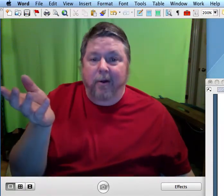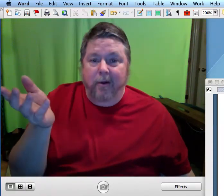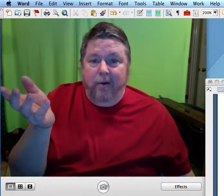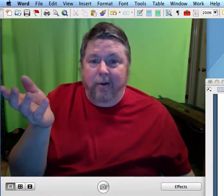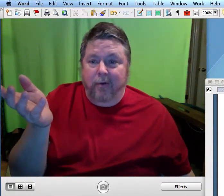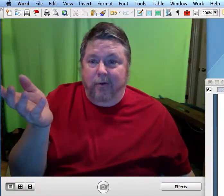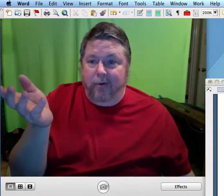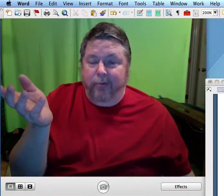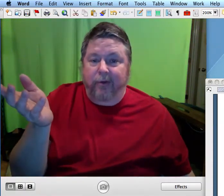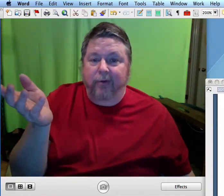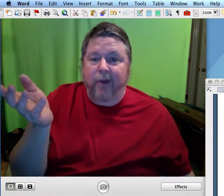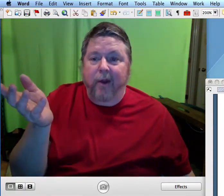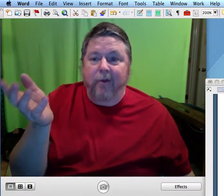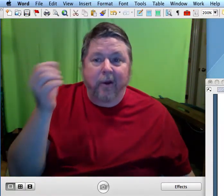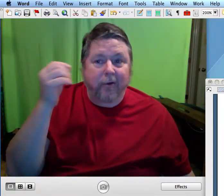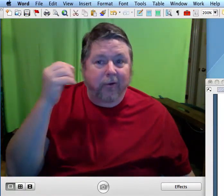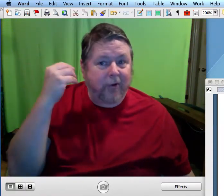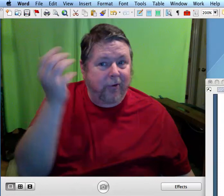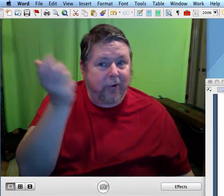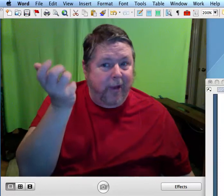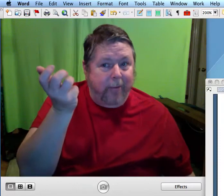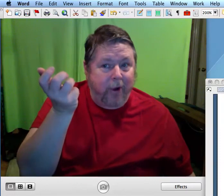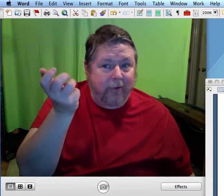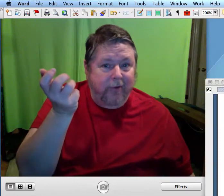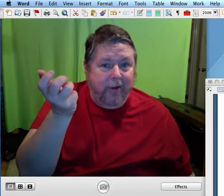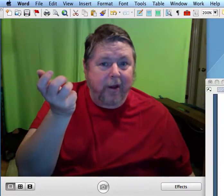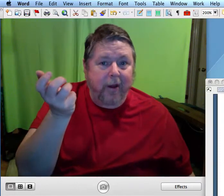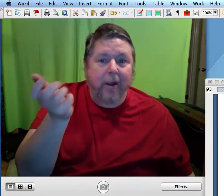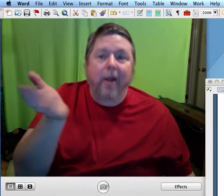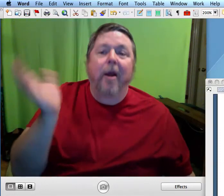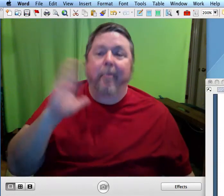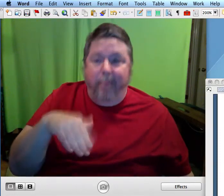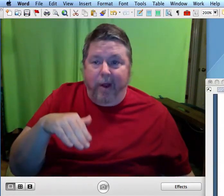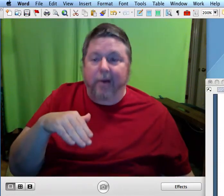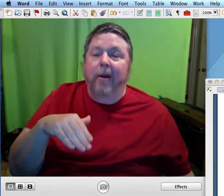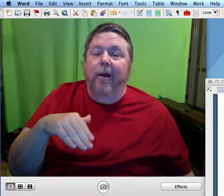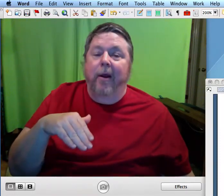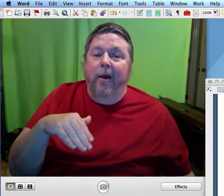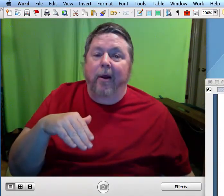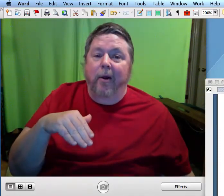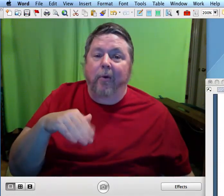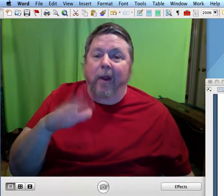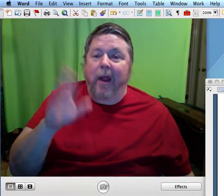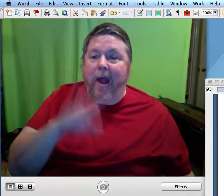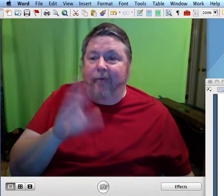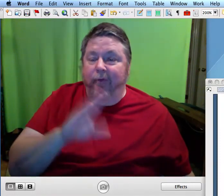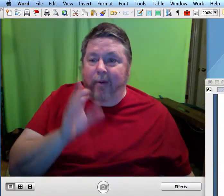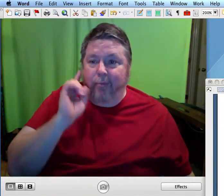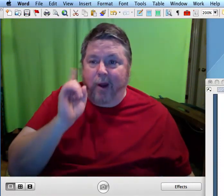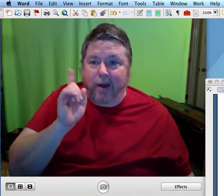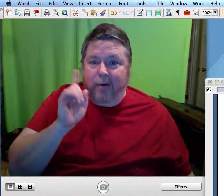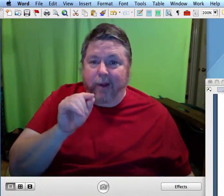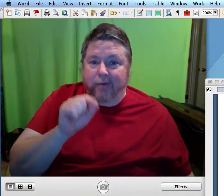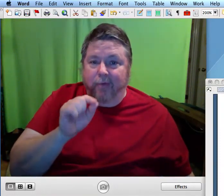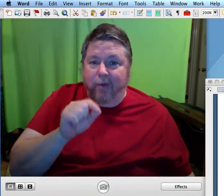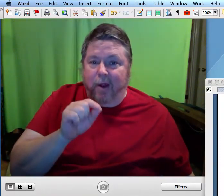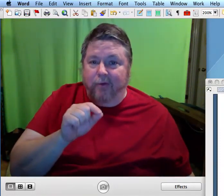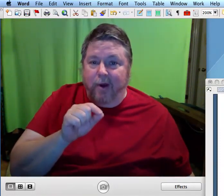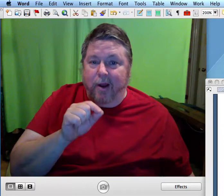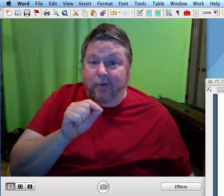then the circumstances change, and you're still doing that processing thing, but only half of the brain activity has